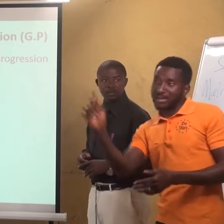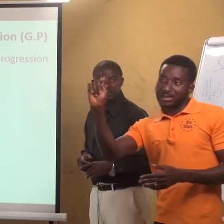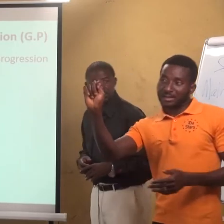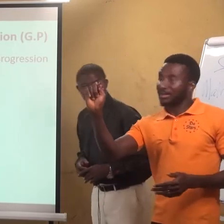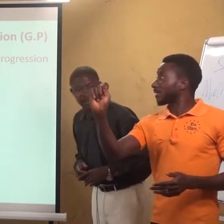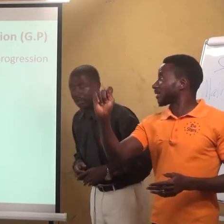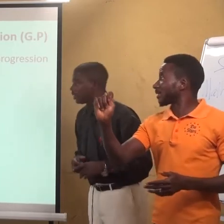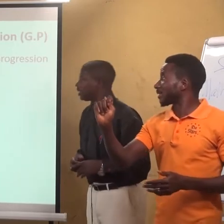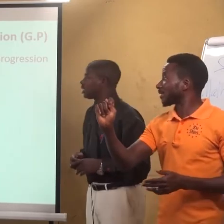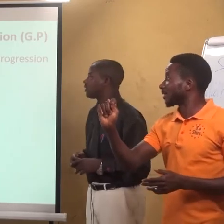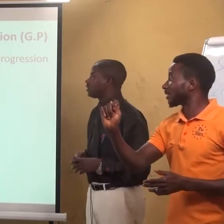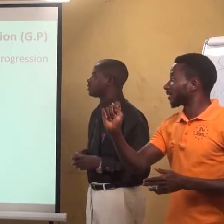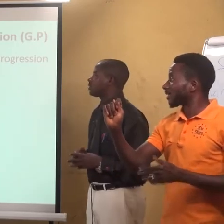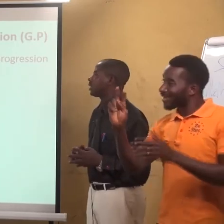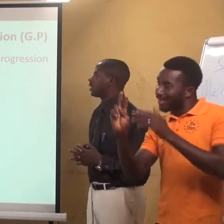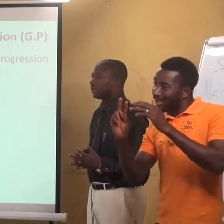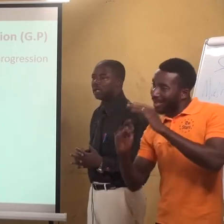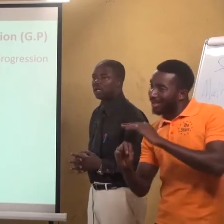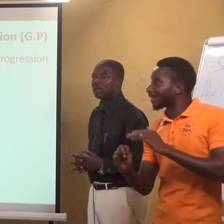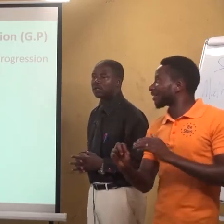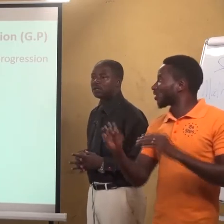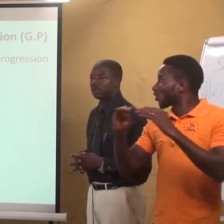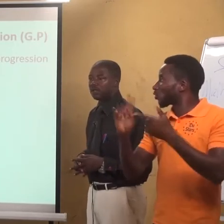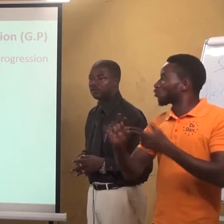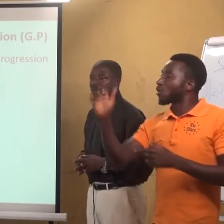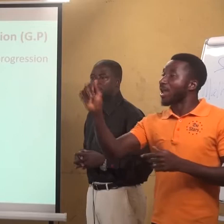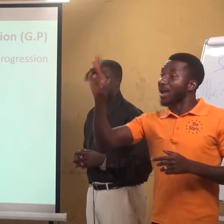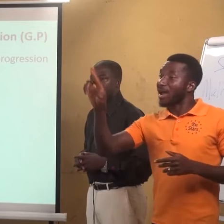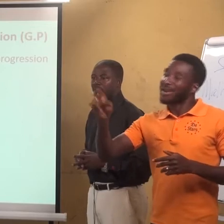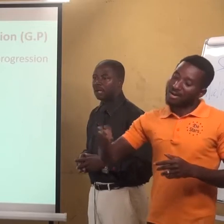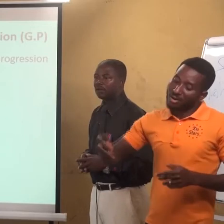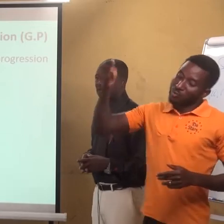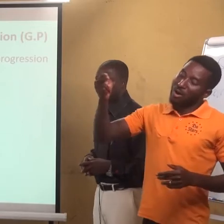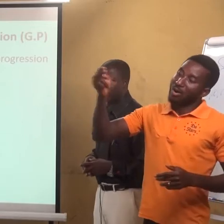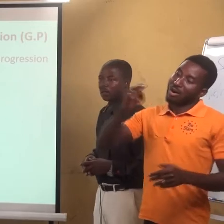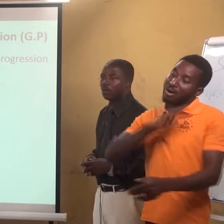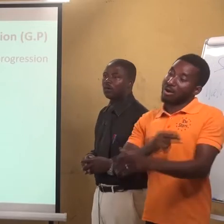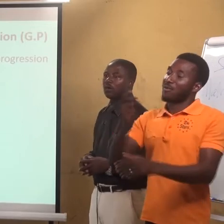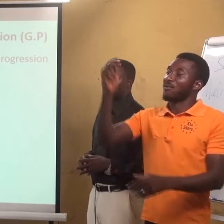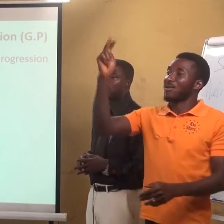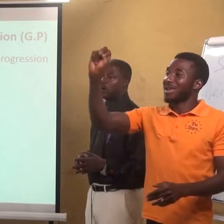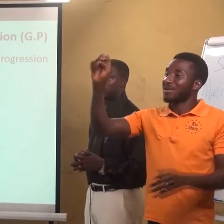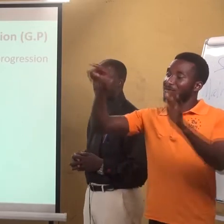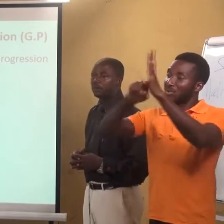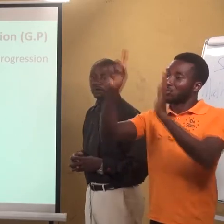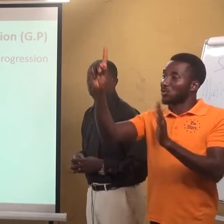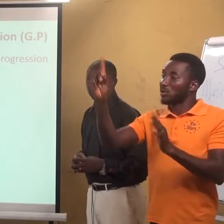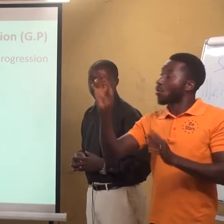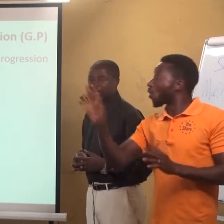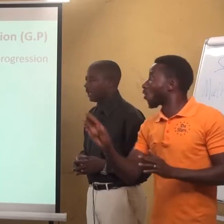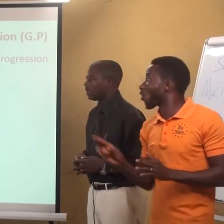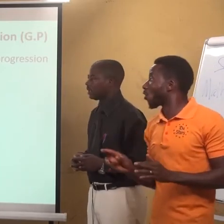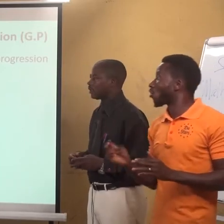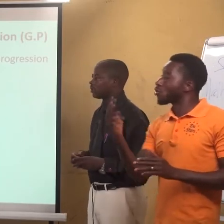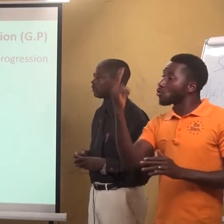T subscript n equals AR raised to the power n minus 1, or U